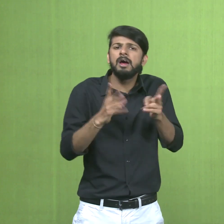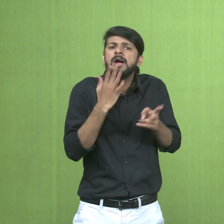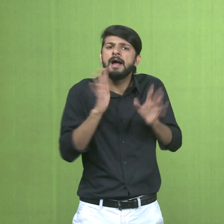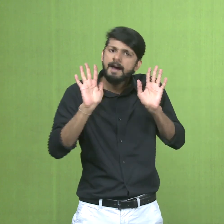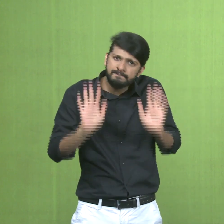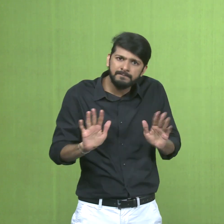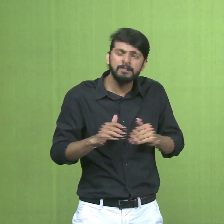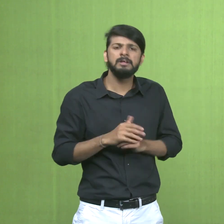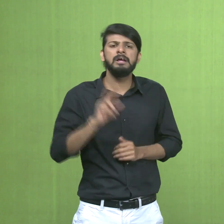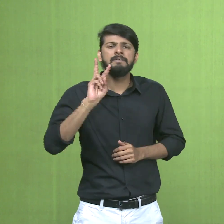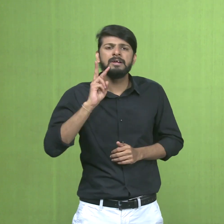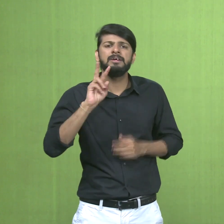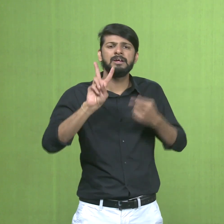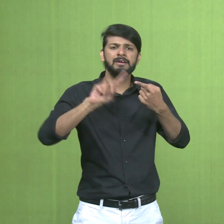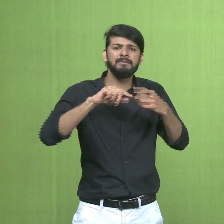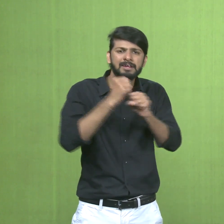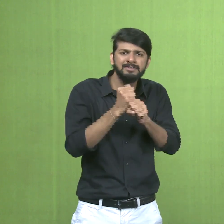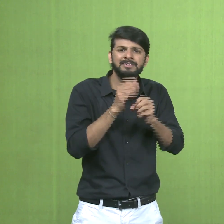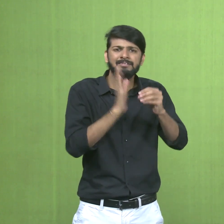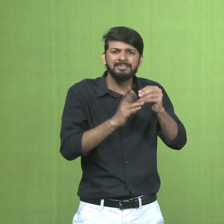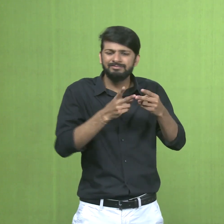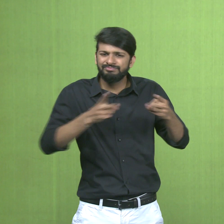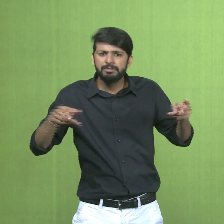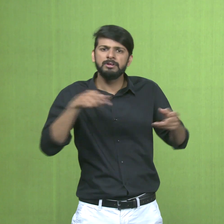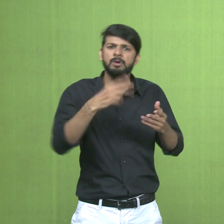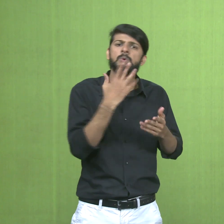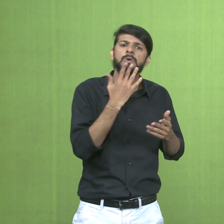paper, then natural and vegetable colors,